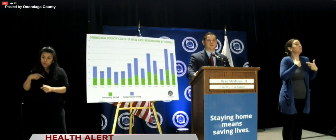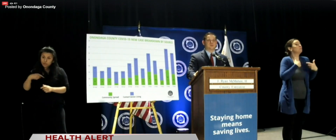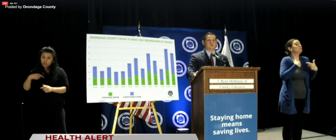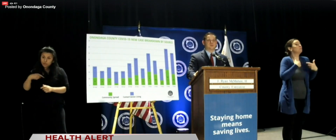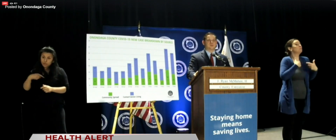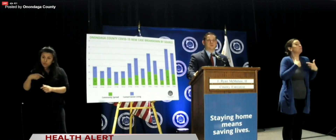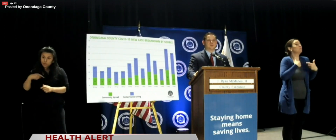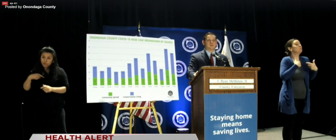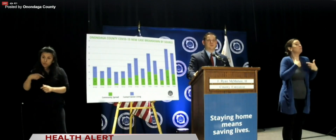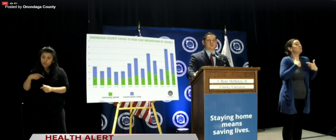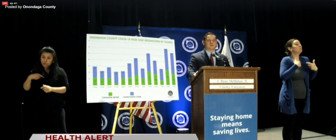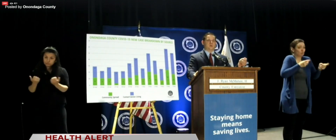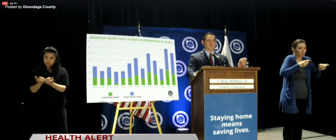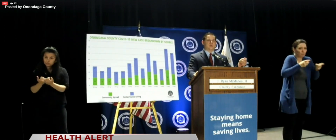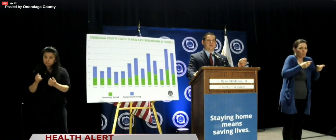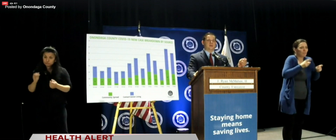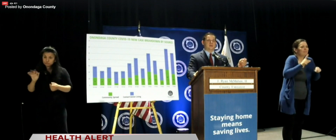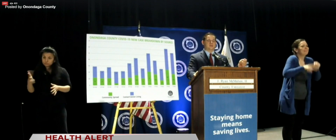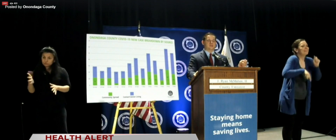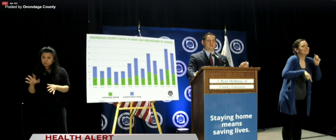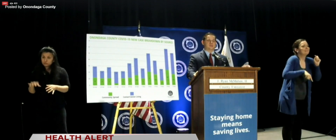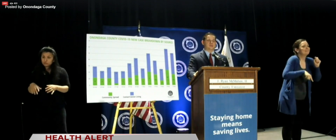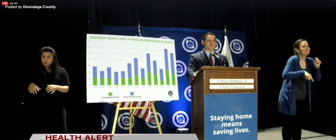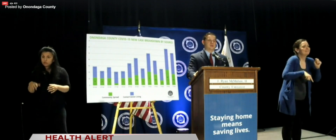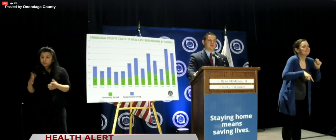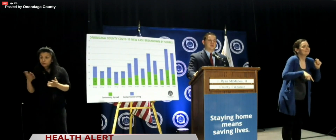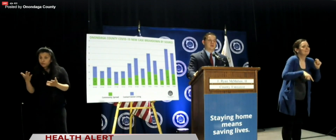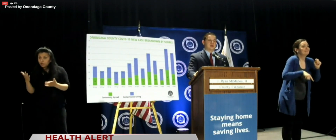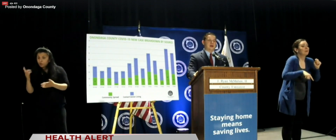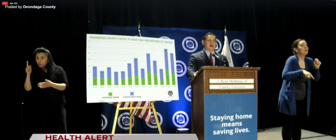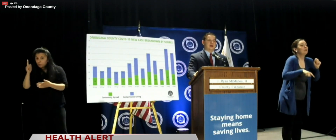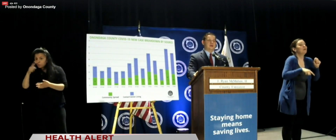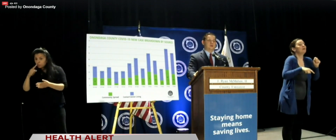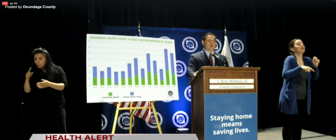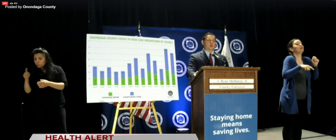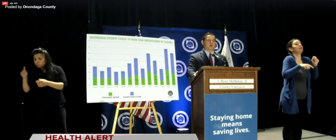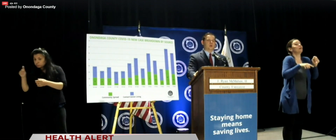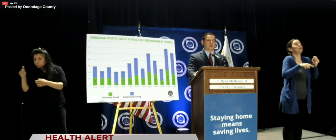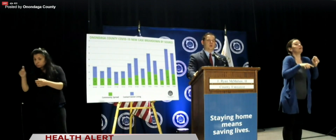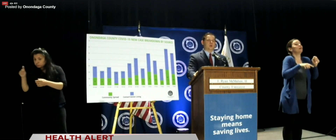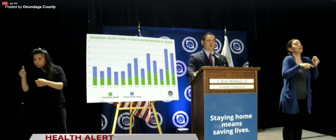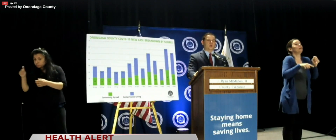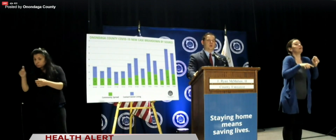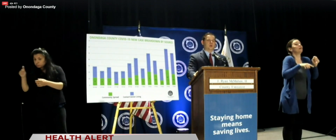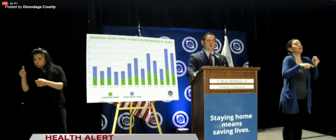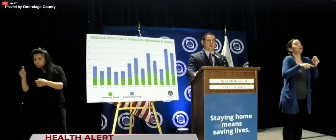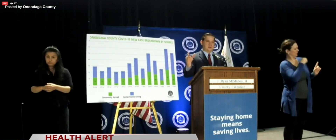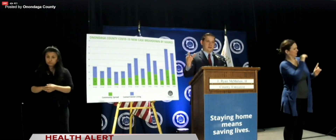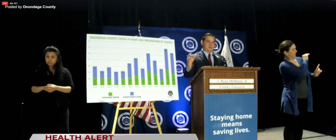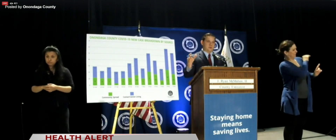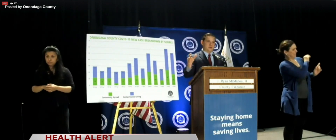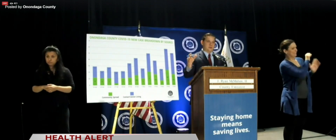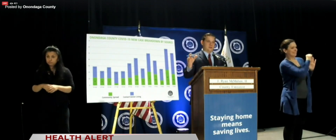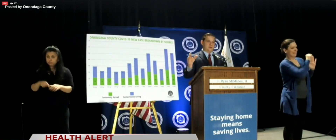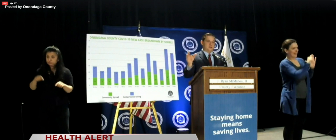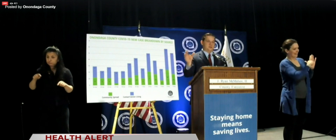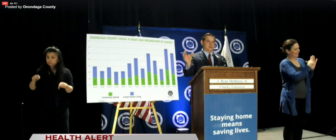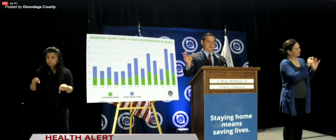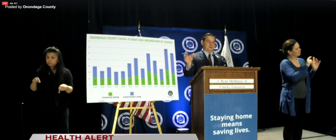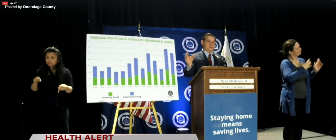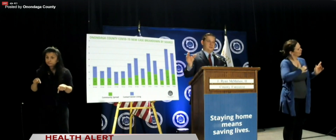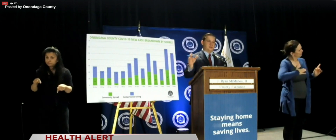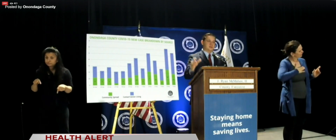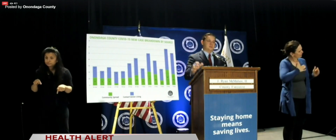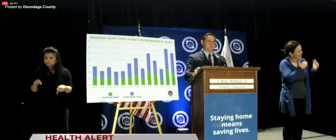can't put regulations on, local regulations on an entity. Everybody, you got to treat the